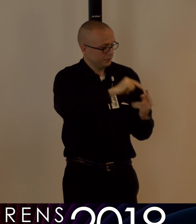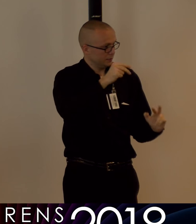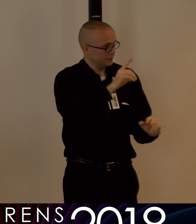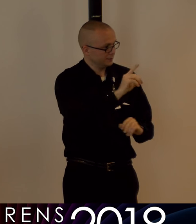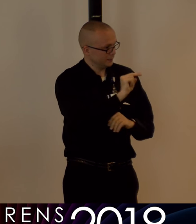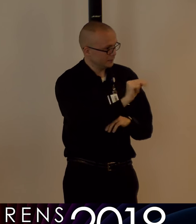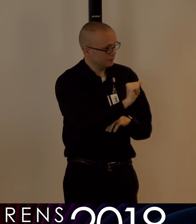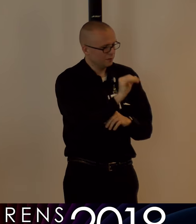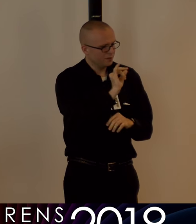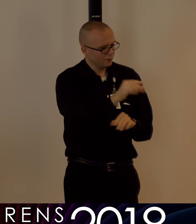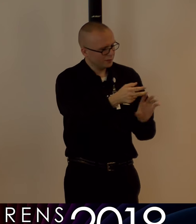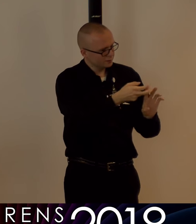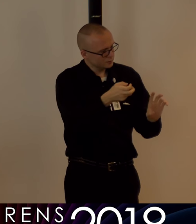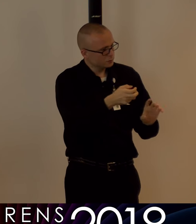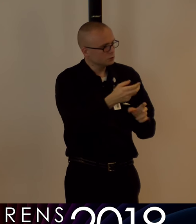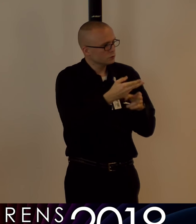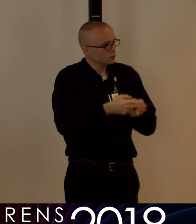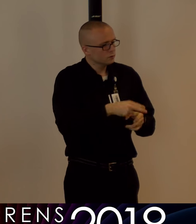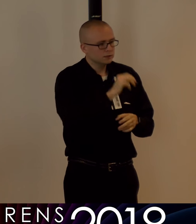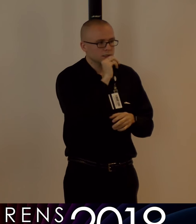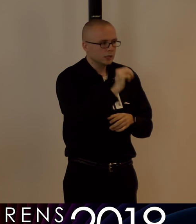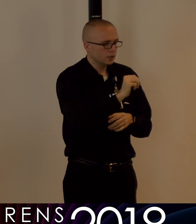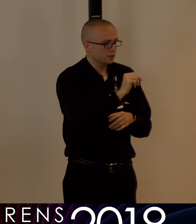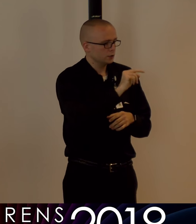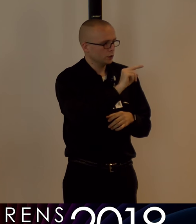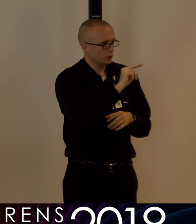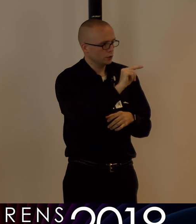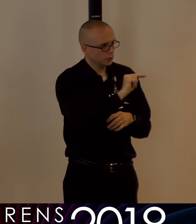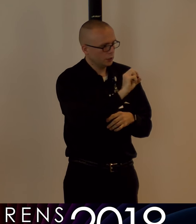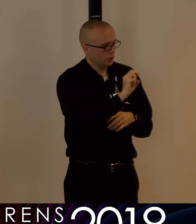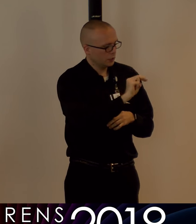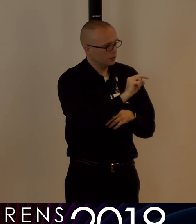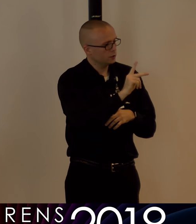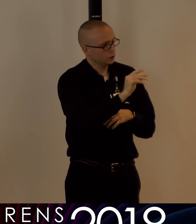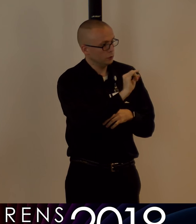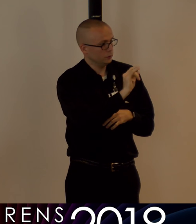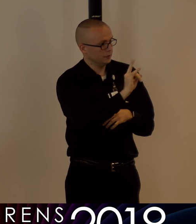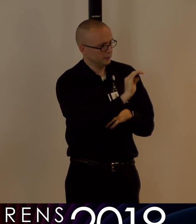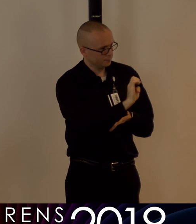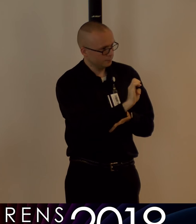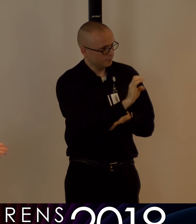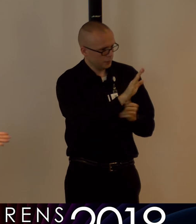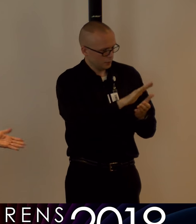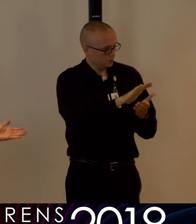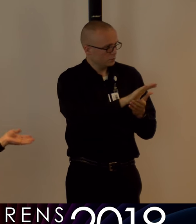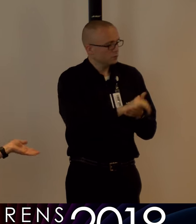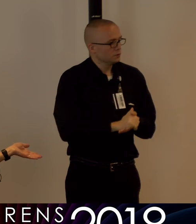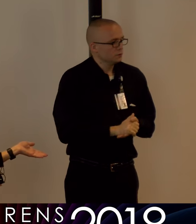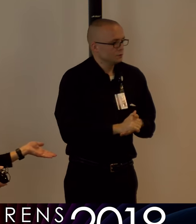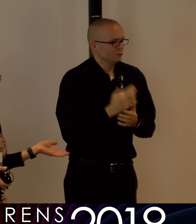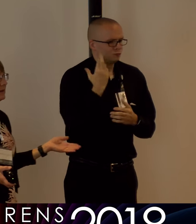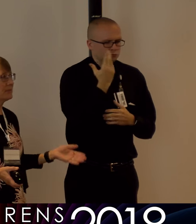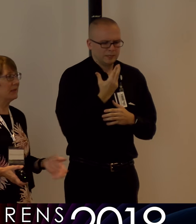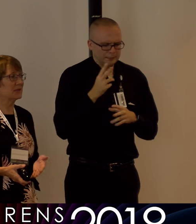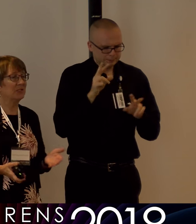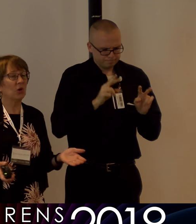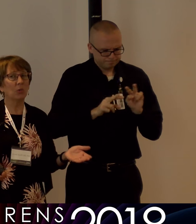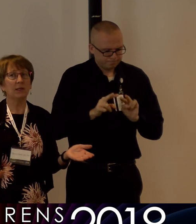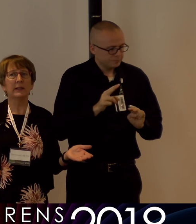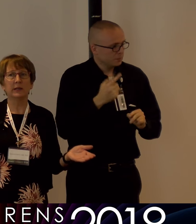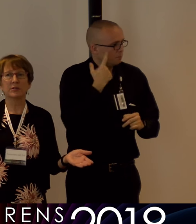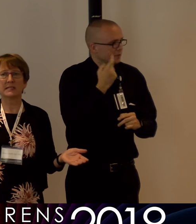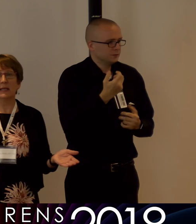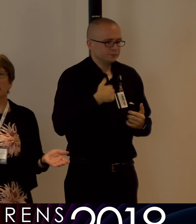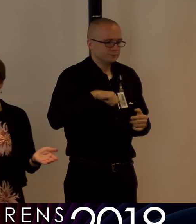genome is called the non-coding area because it doesn't code for protein. And the reason they didn't look at it is because we